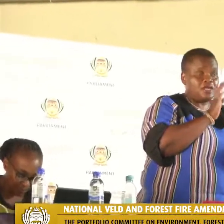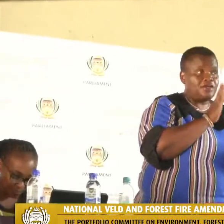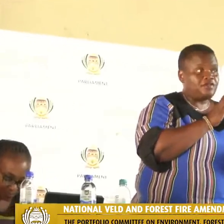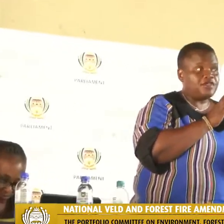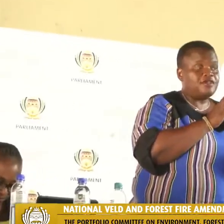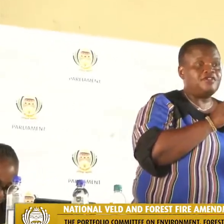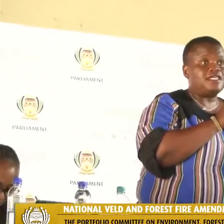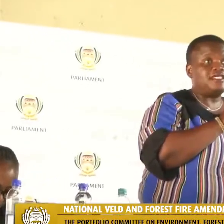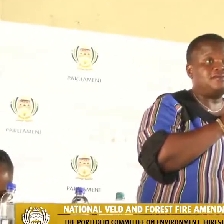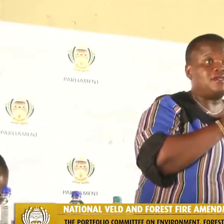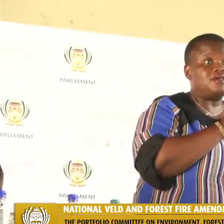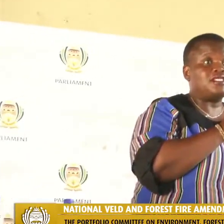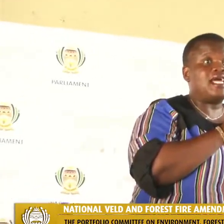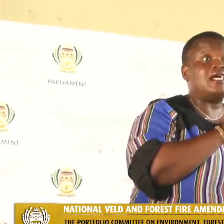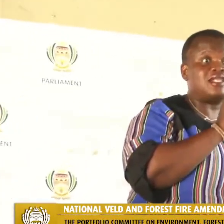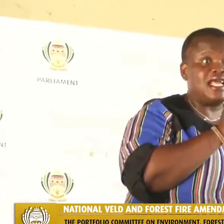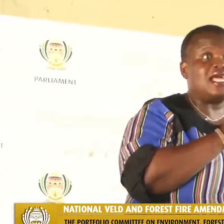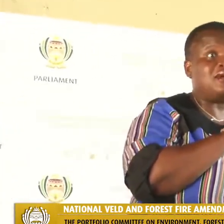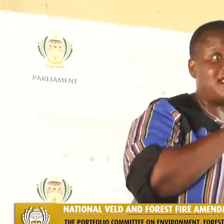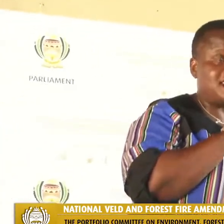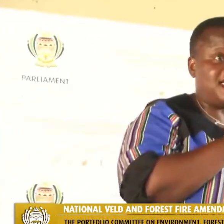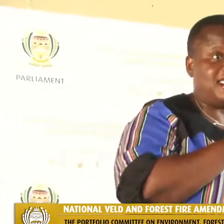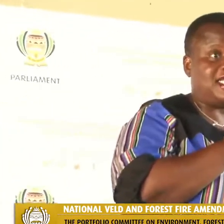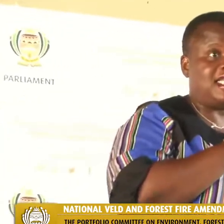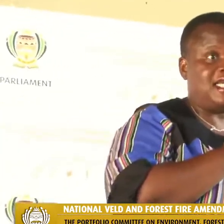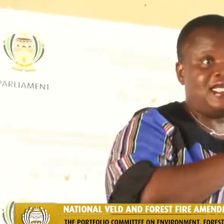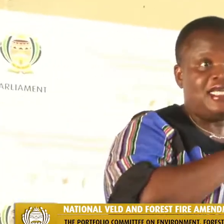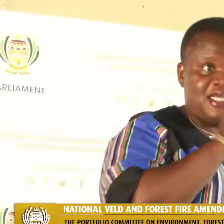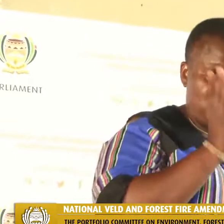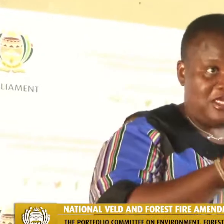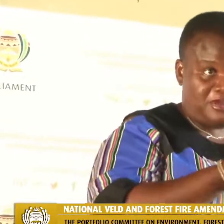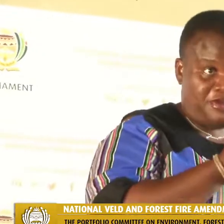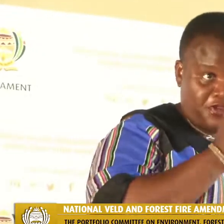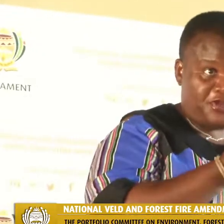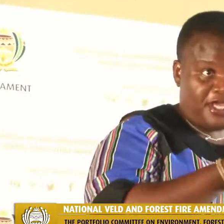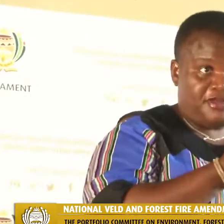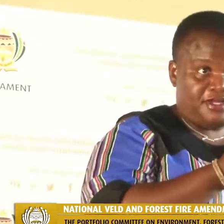O tla thari, o tlo re bolella hore ne tshwantse re etse eng.